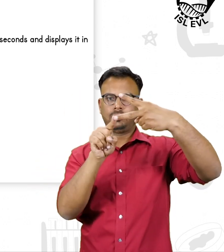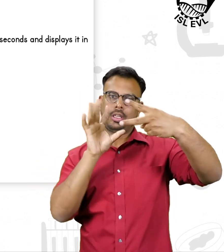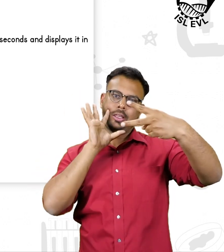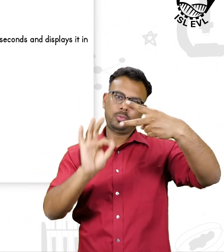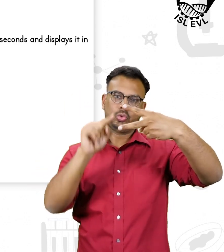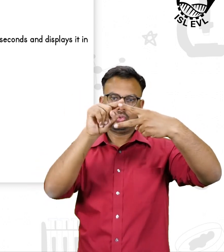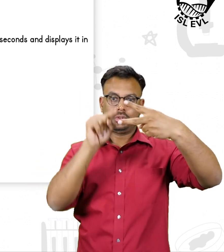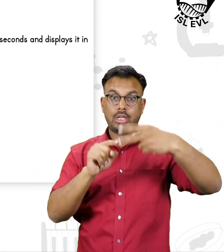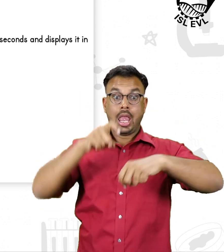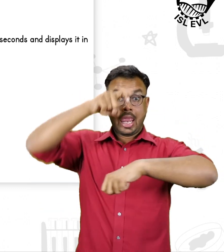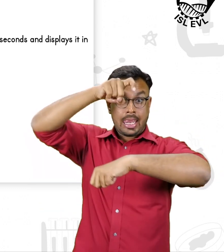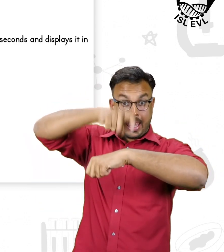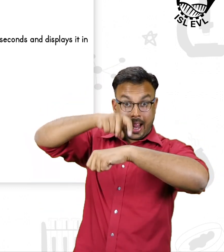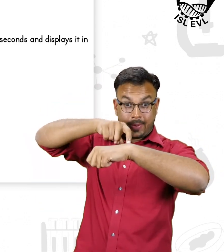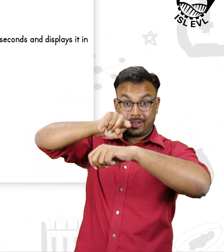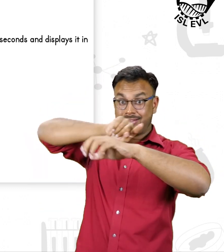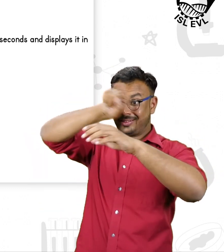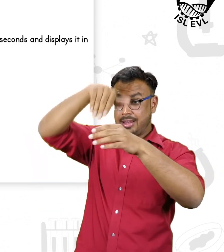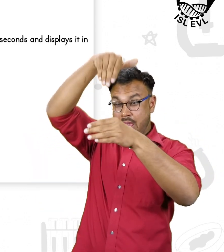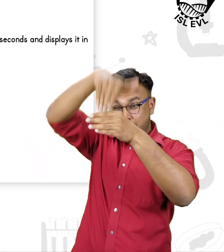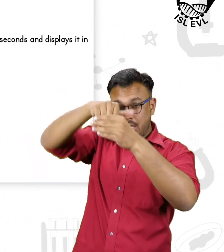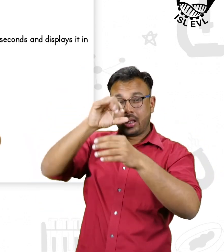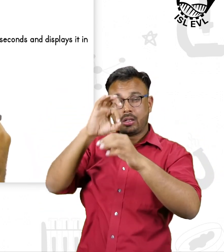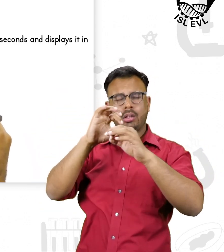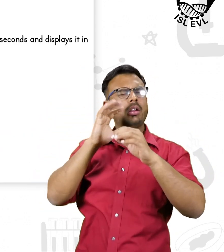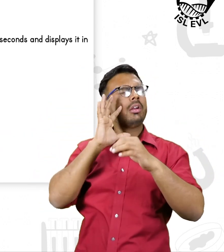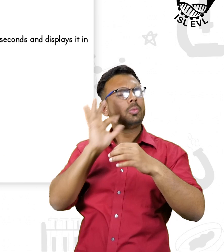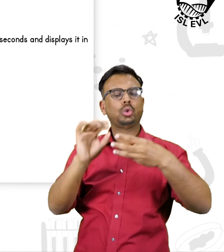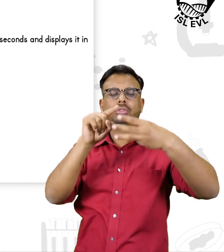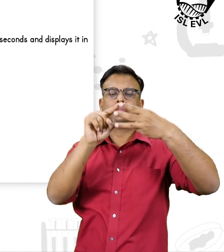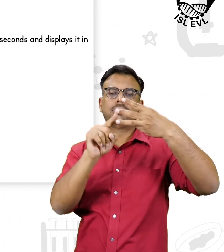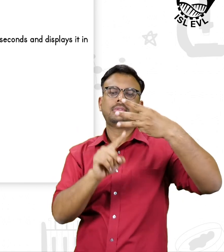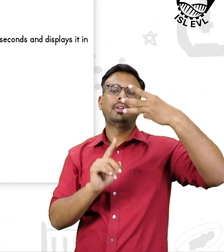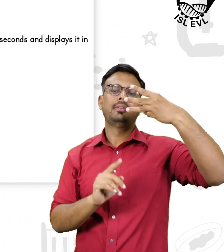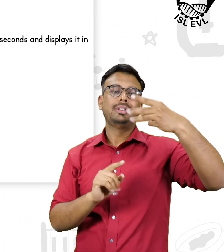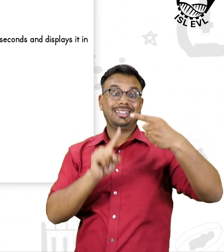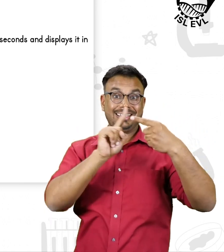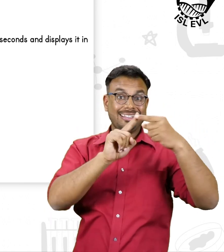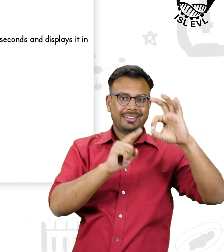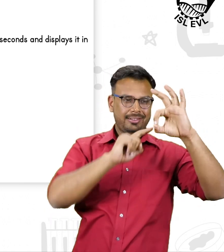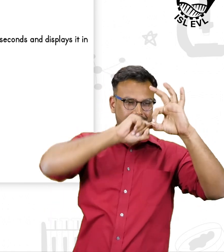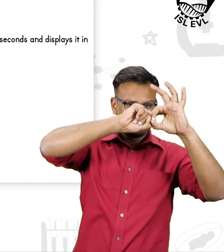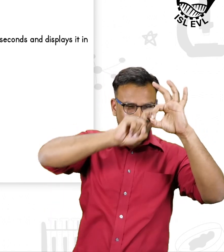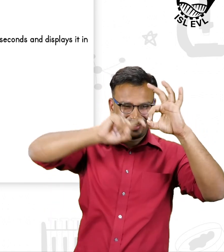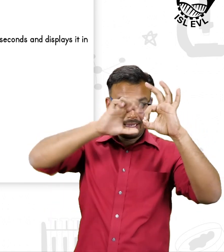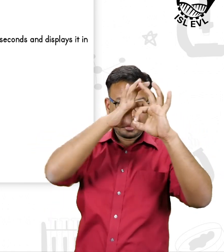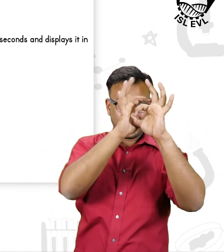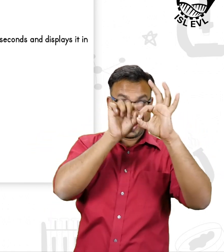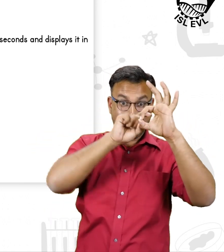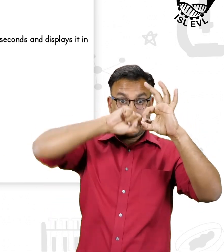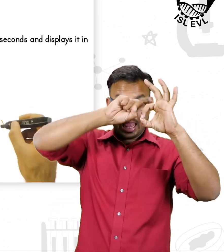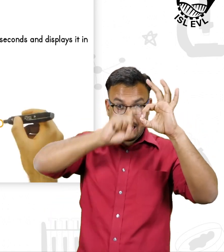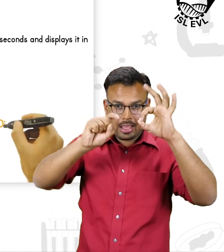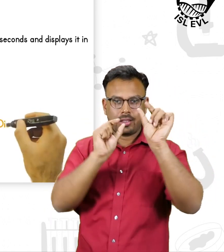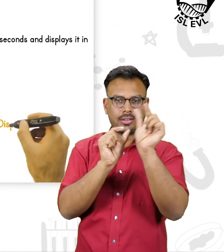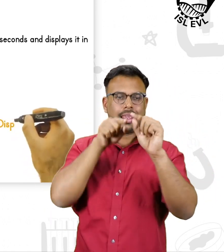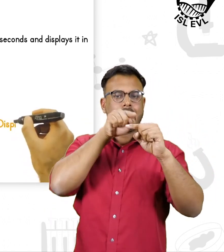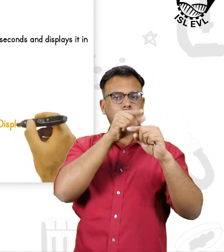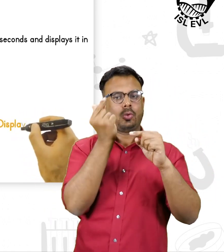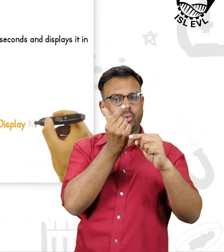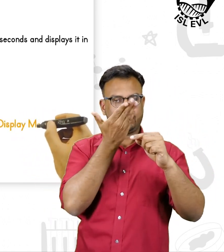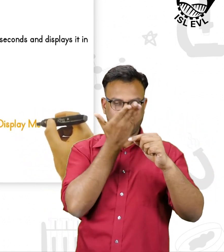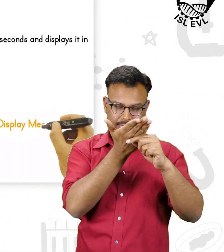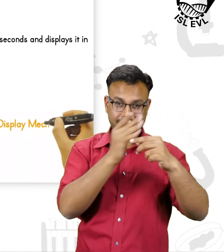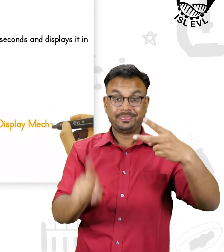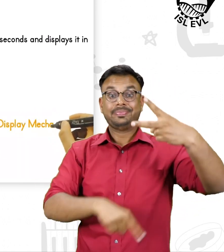an oscillator. Second, it has a counting mechanism for counting these oscillations and generates signals every second. Third is